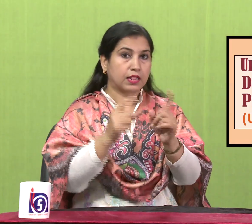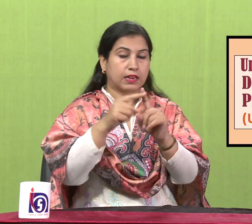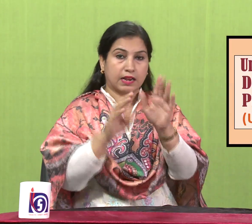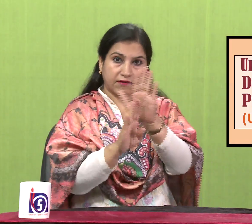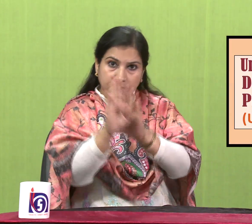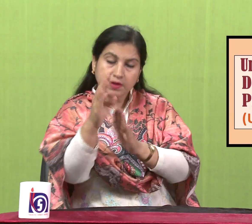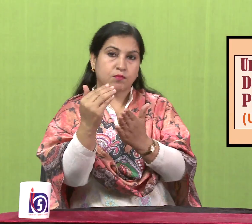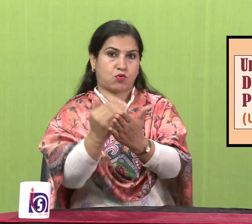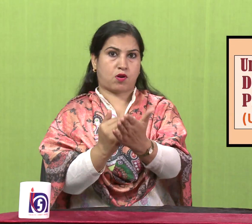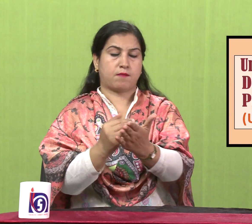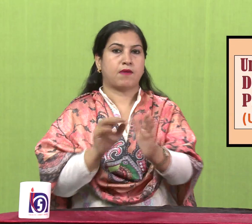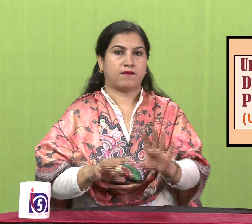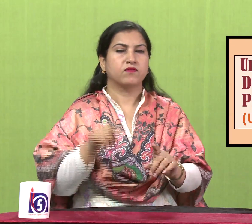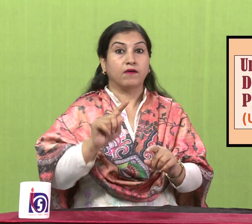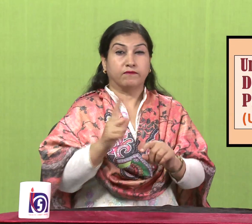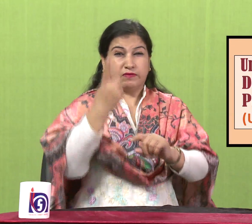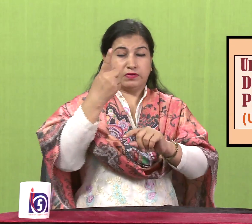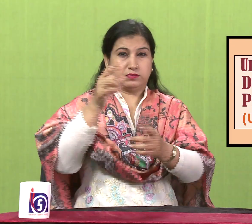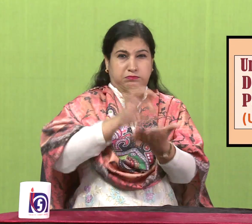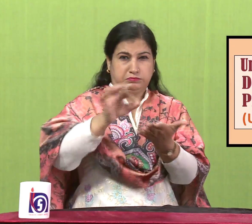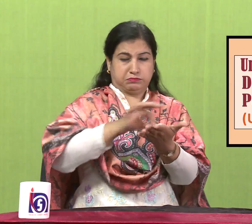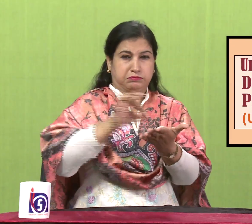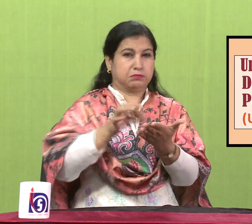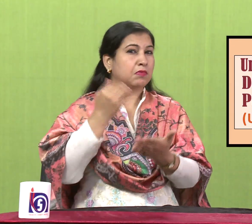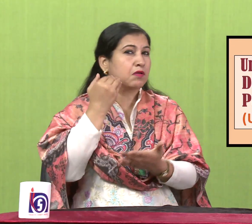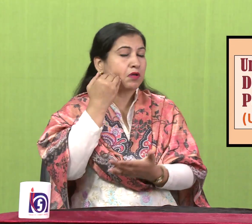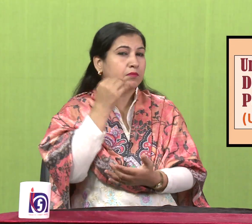human development report in the year 1990.